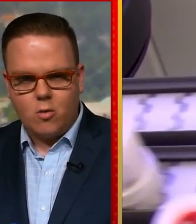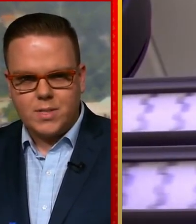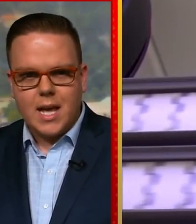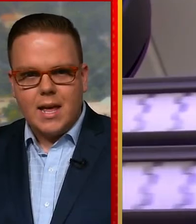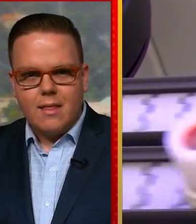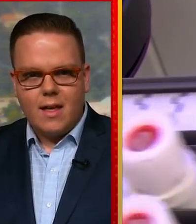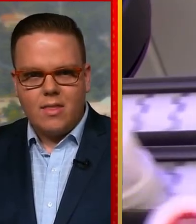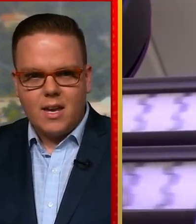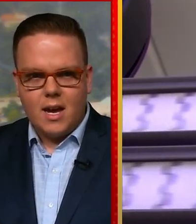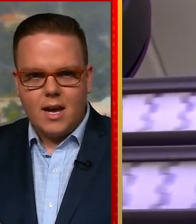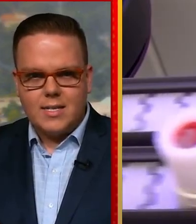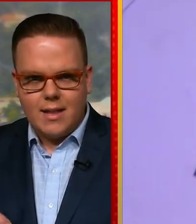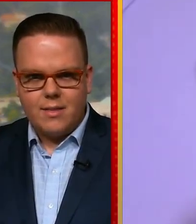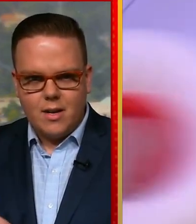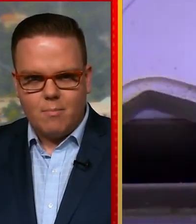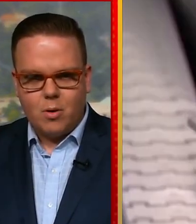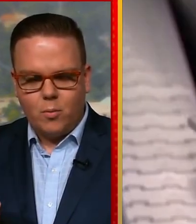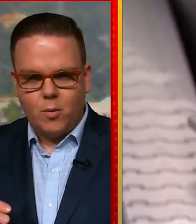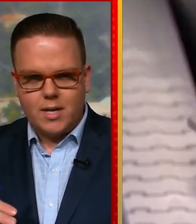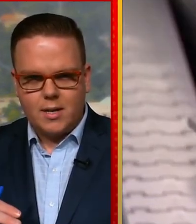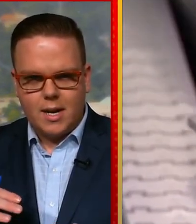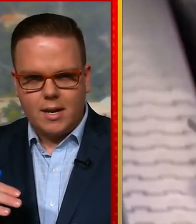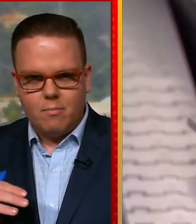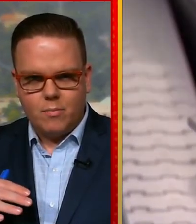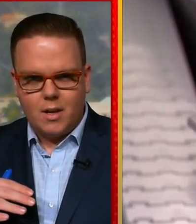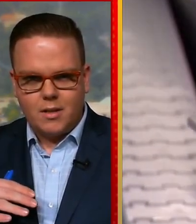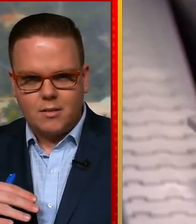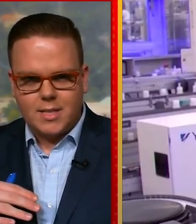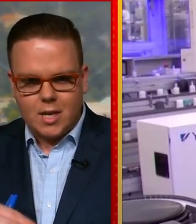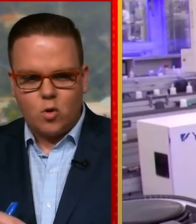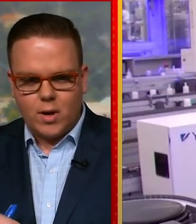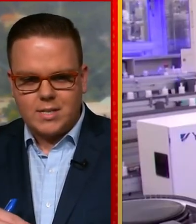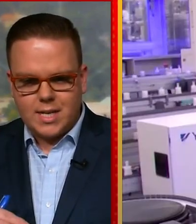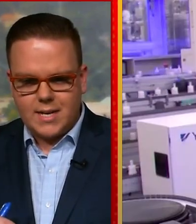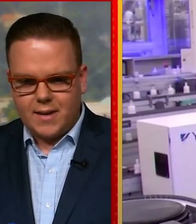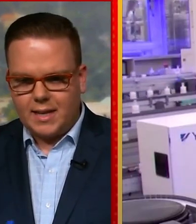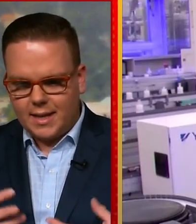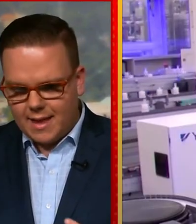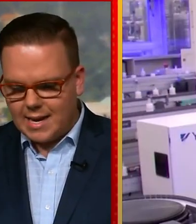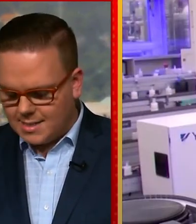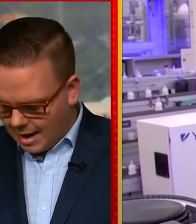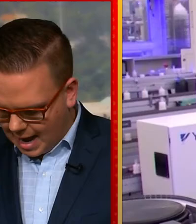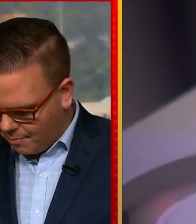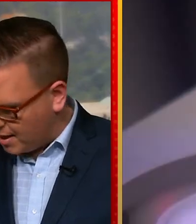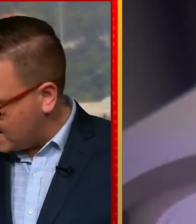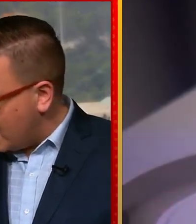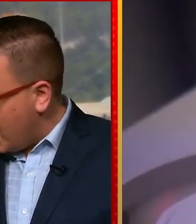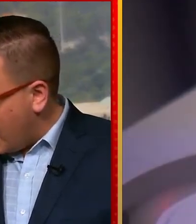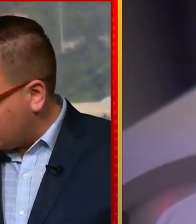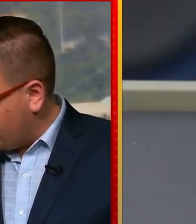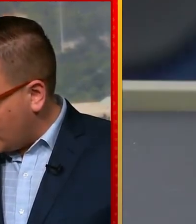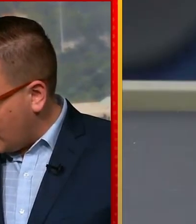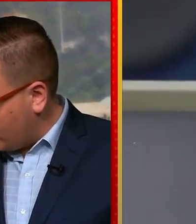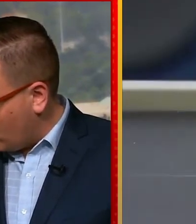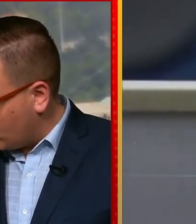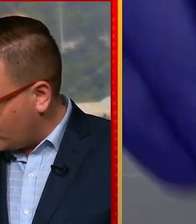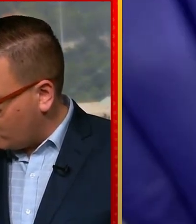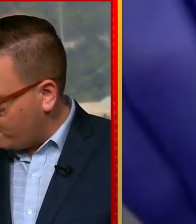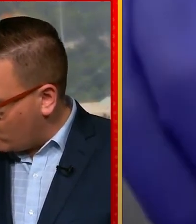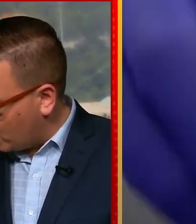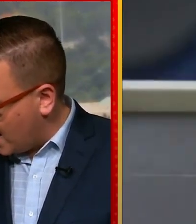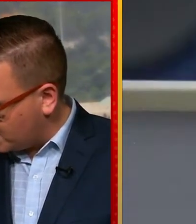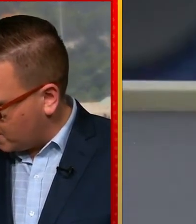he hopes that the death number would decrease significantly. That has not happened as of yet, and there are